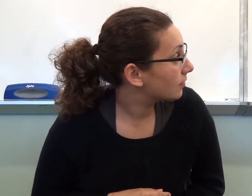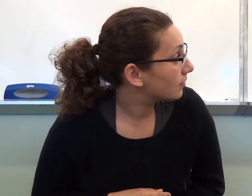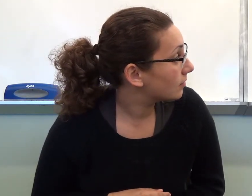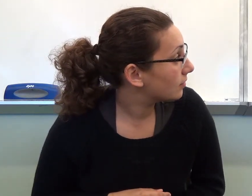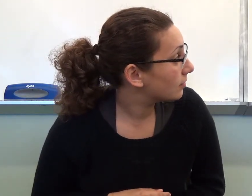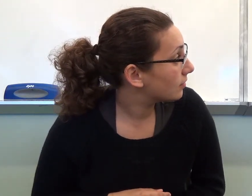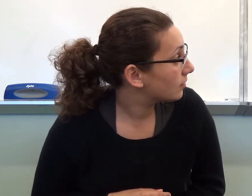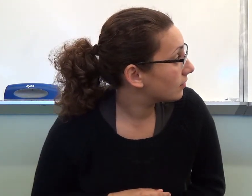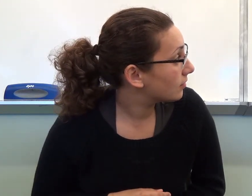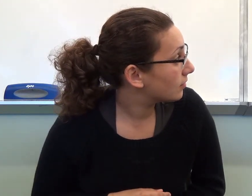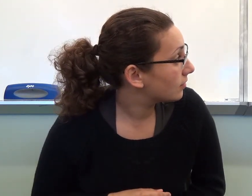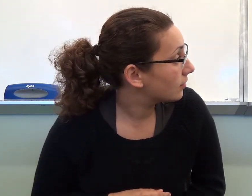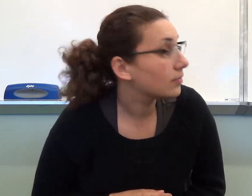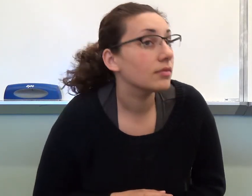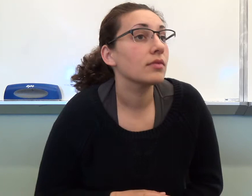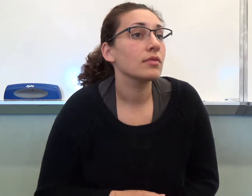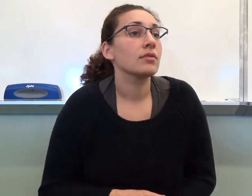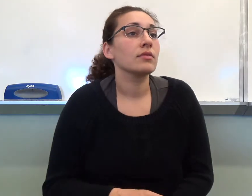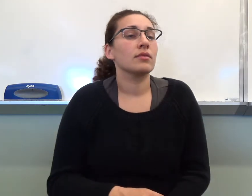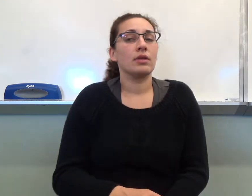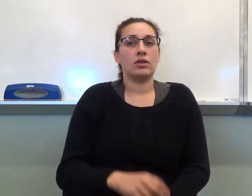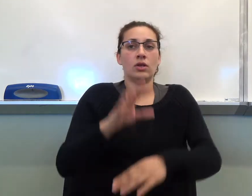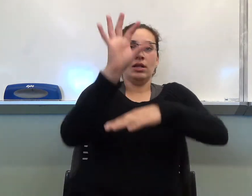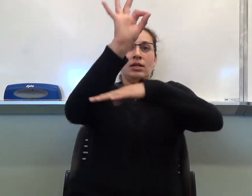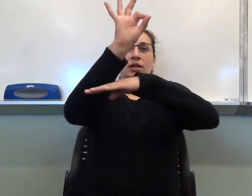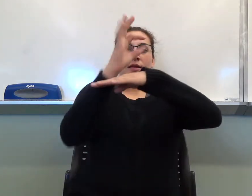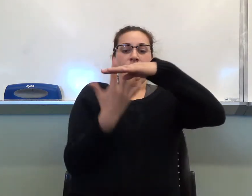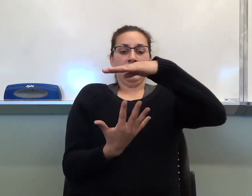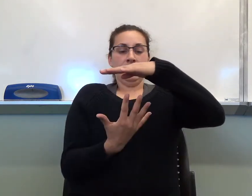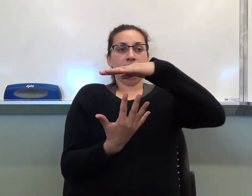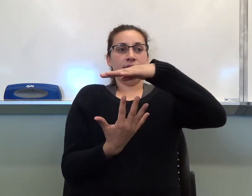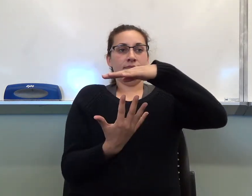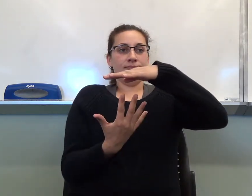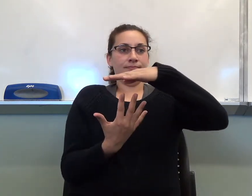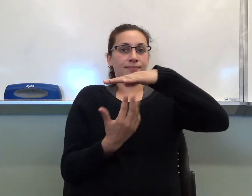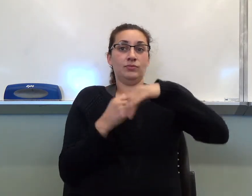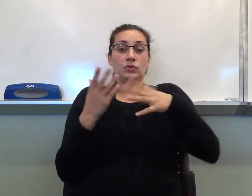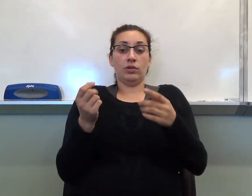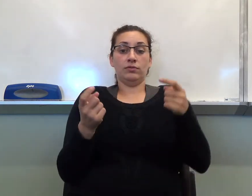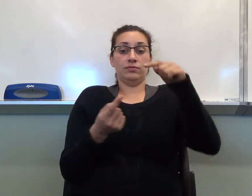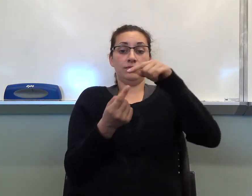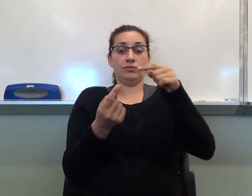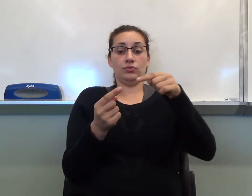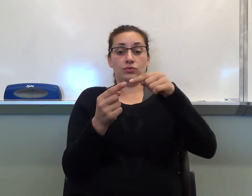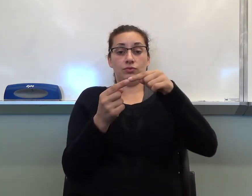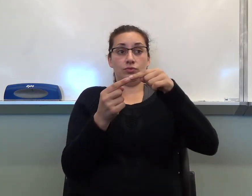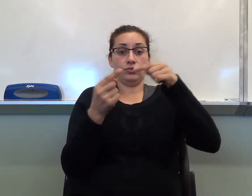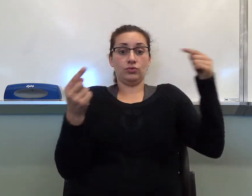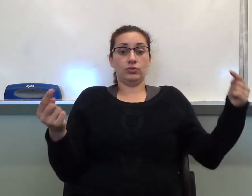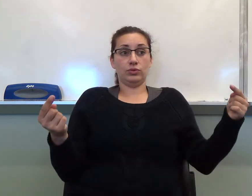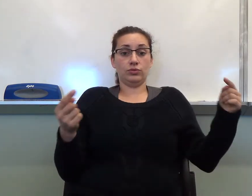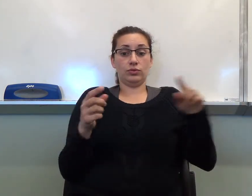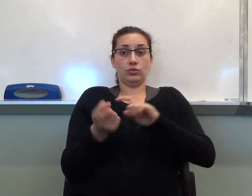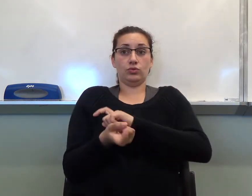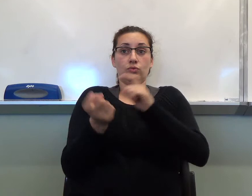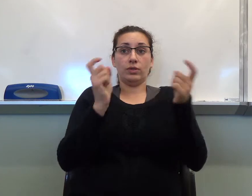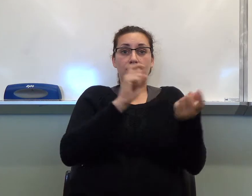this is 9/5. I can draw a better 5 than that. Or if you want to reverse the formula, you can solve it for C, and you get it's